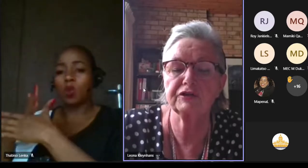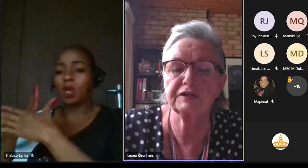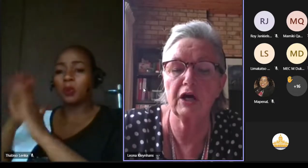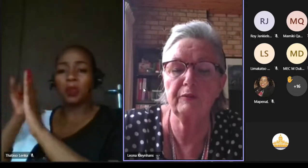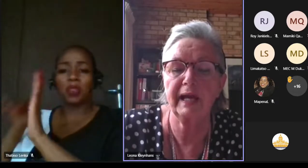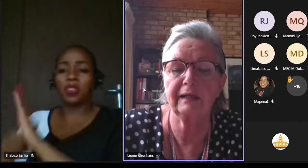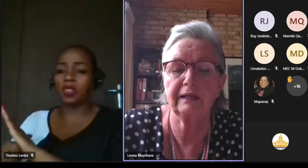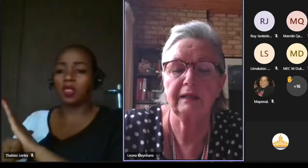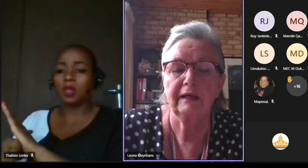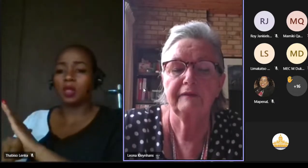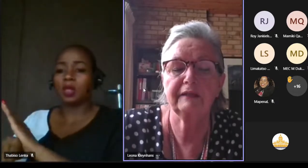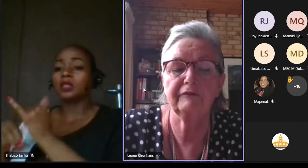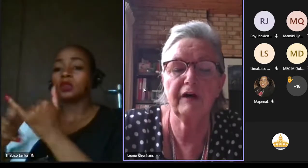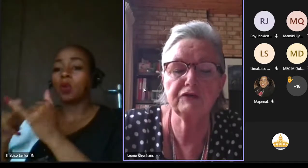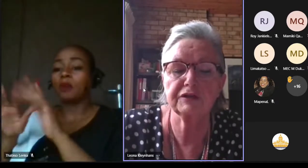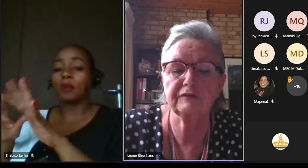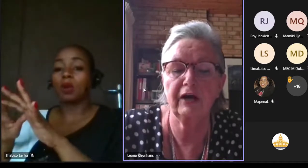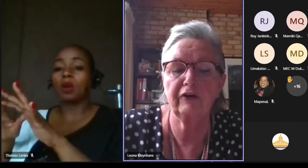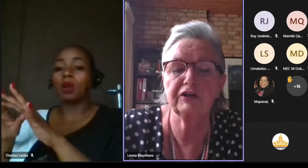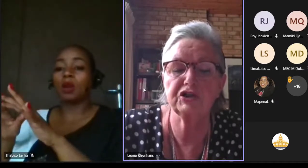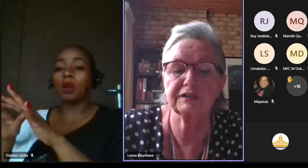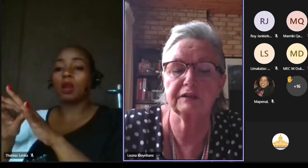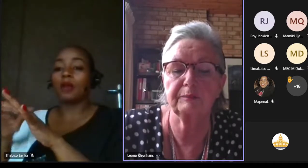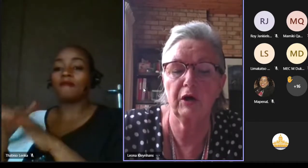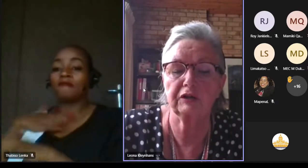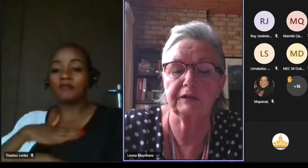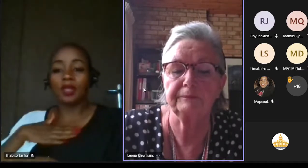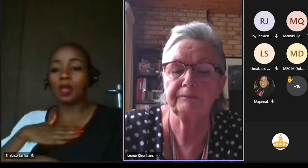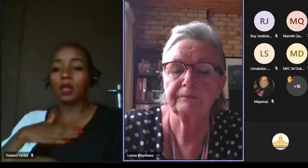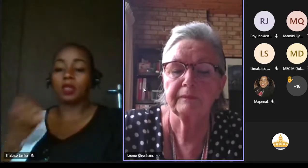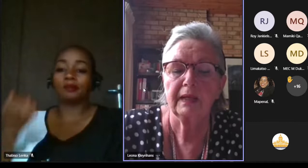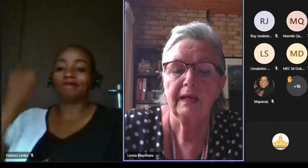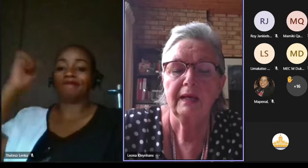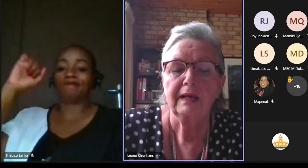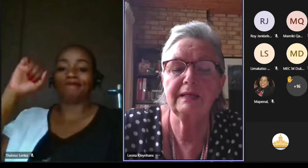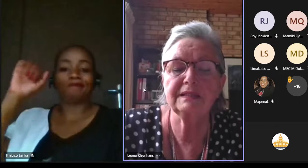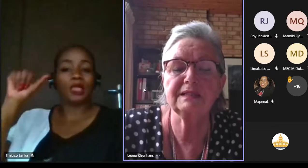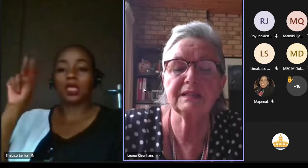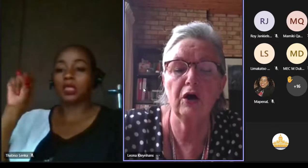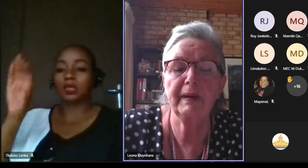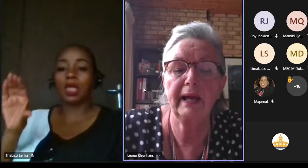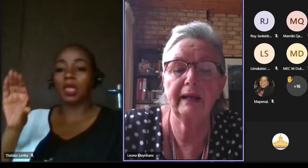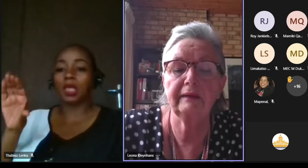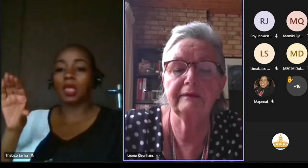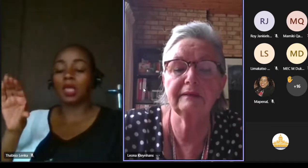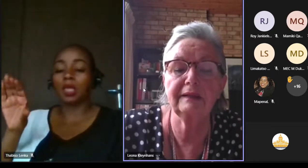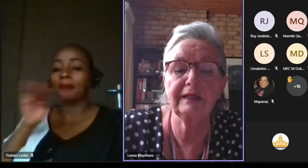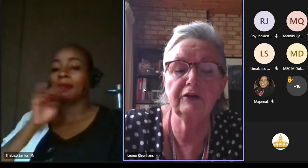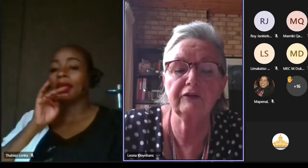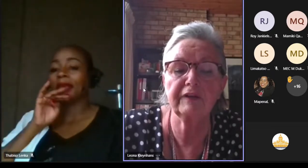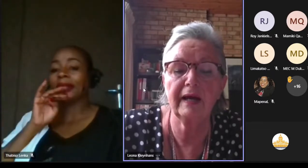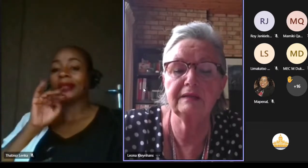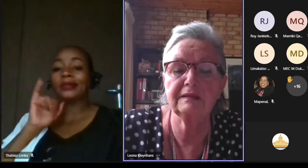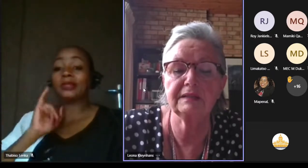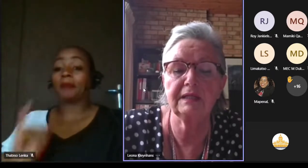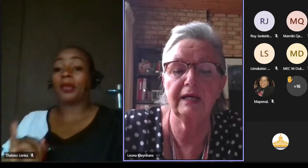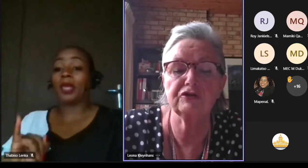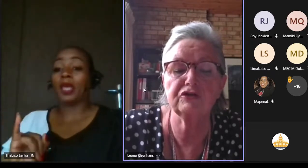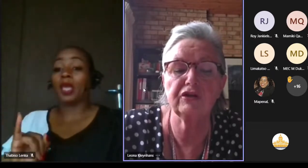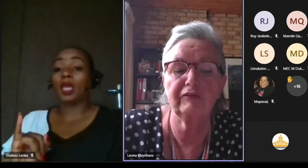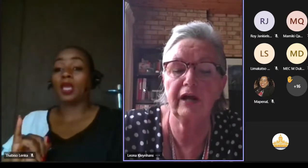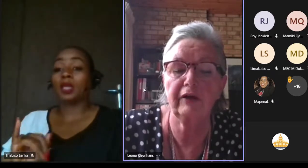of voters so badly that the voters have now rejected the party. It is so bad that the leader of the